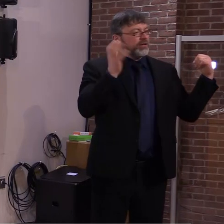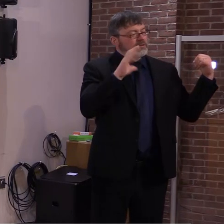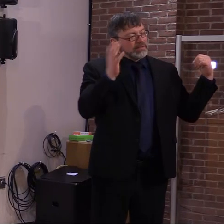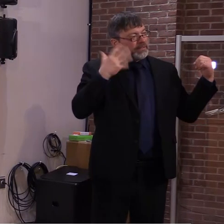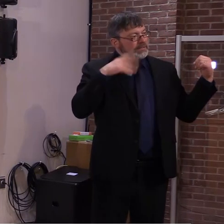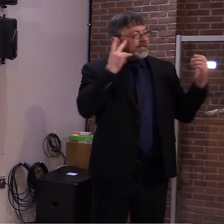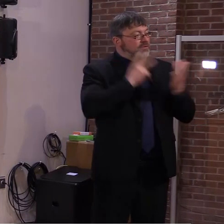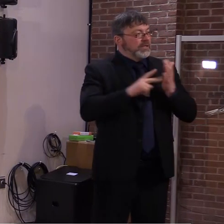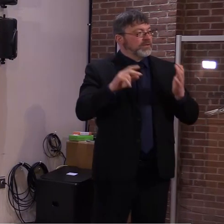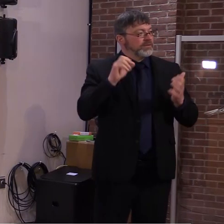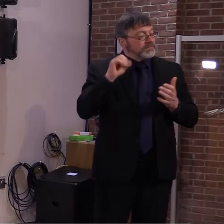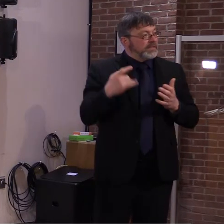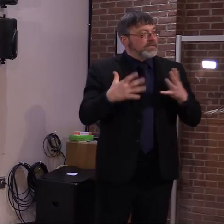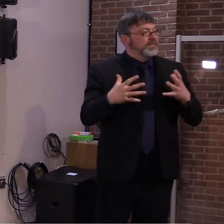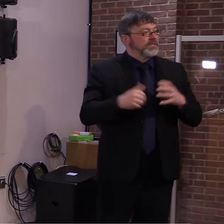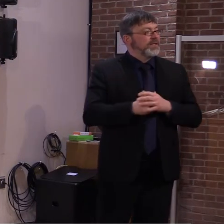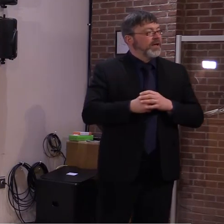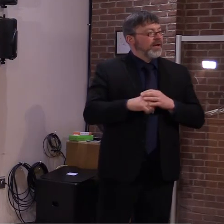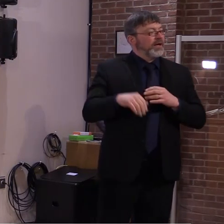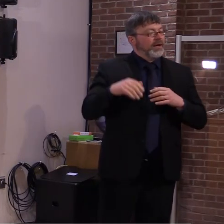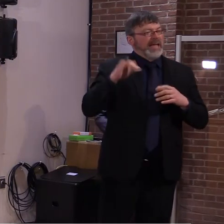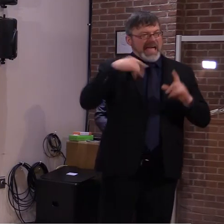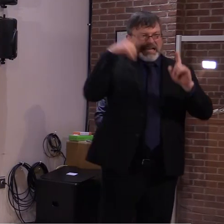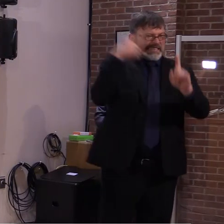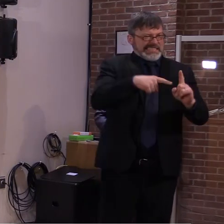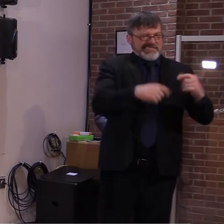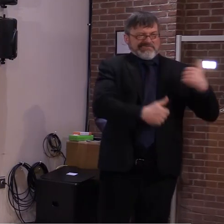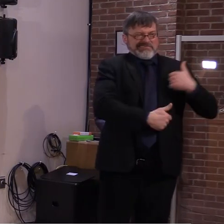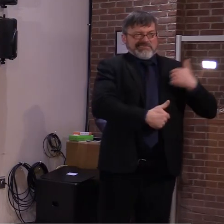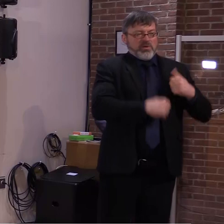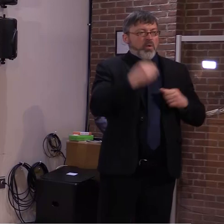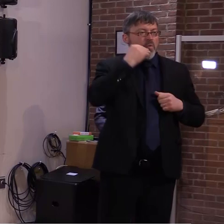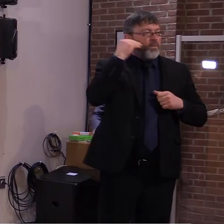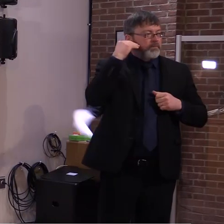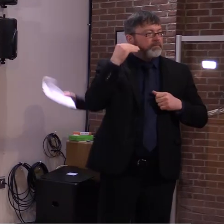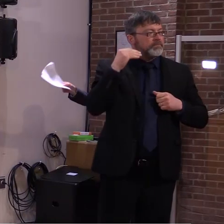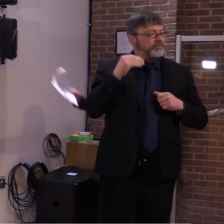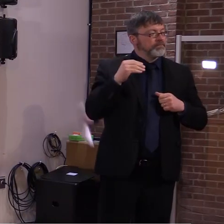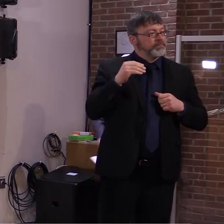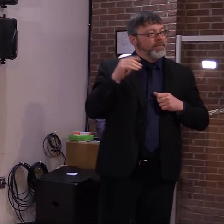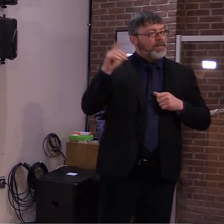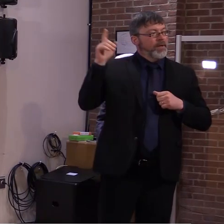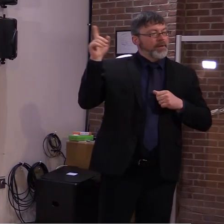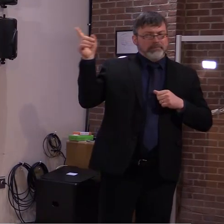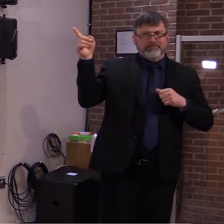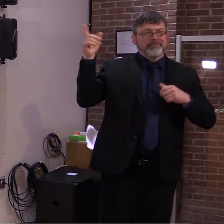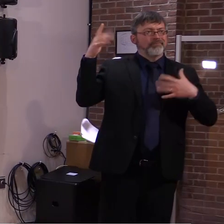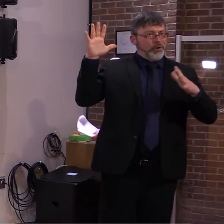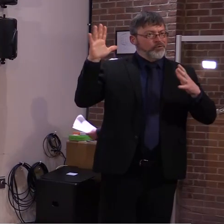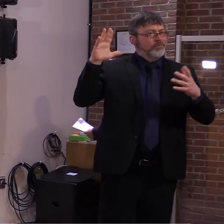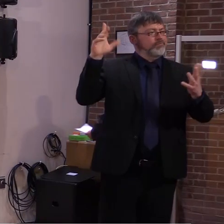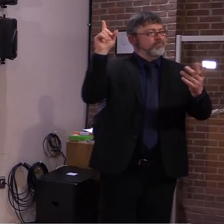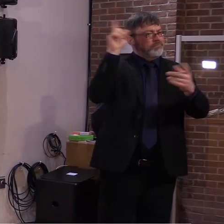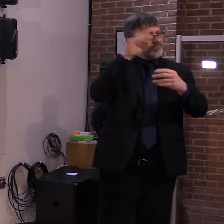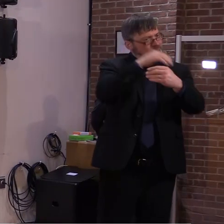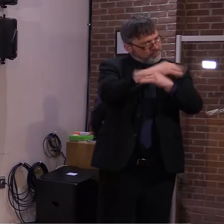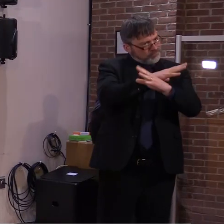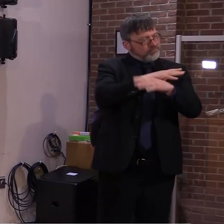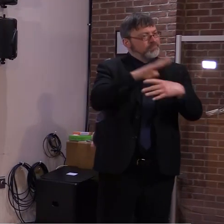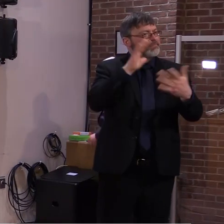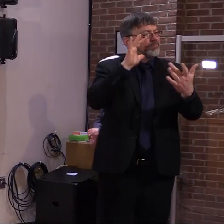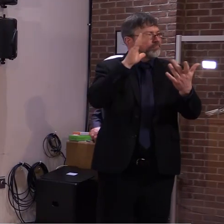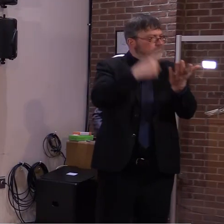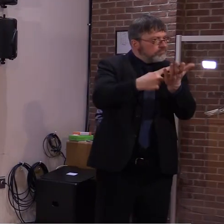Vermont Veterans Home. I was just wondering if you could characterize the tenor of this session, because I'm trying to understand why that group of